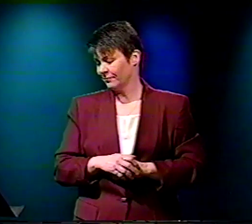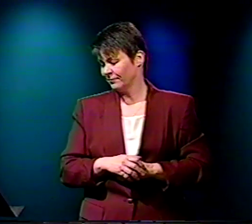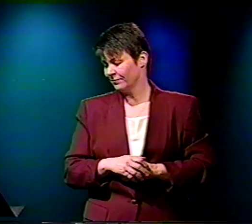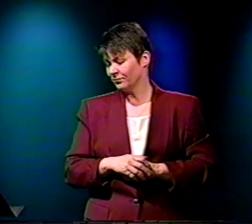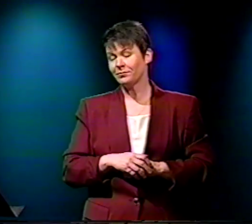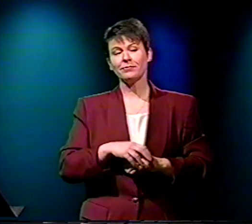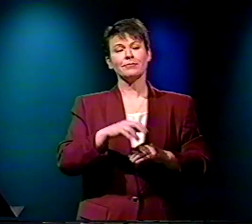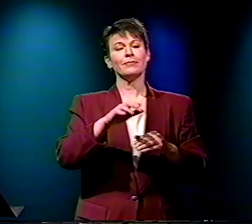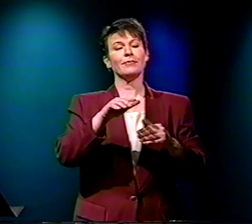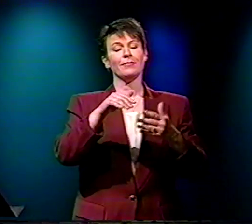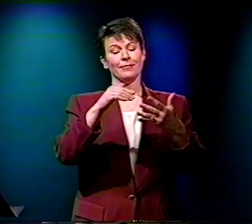understand it.